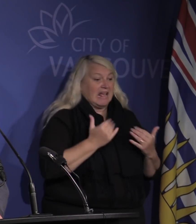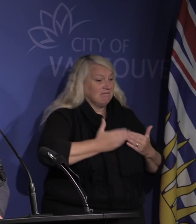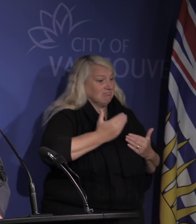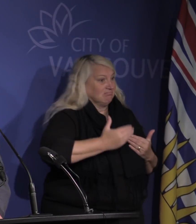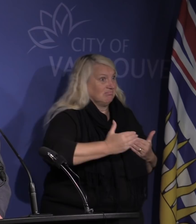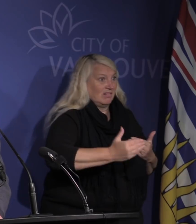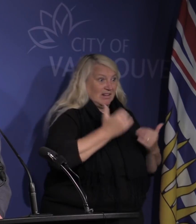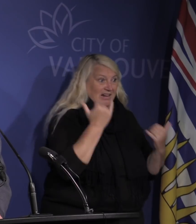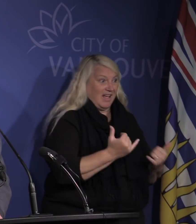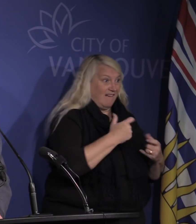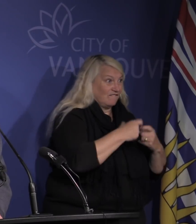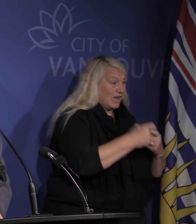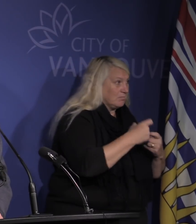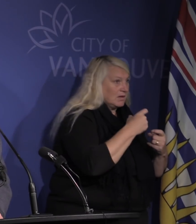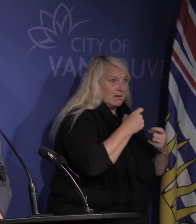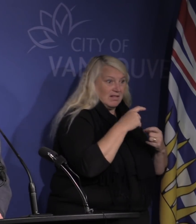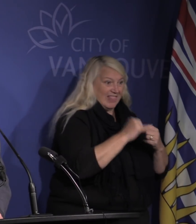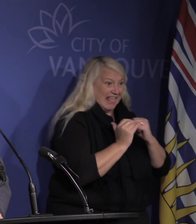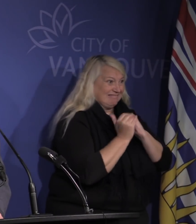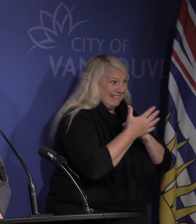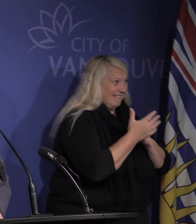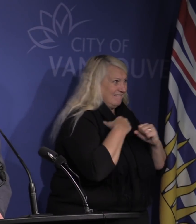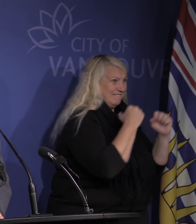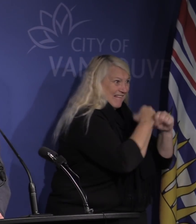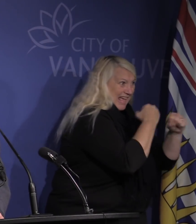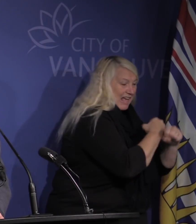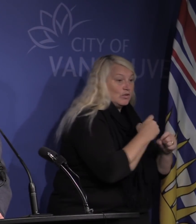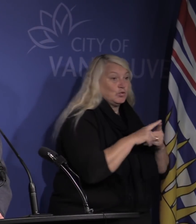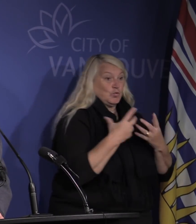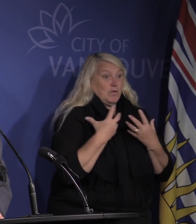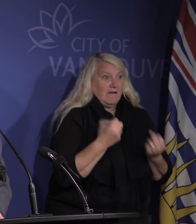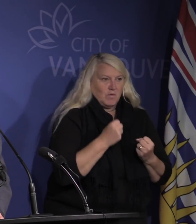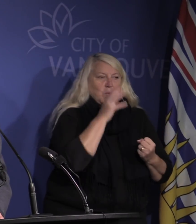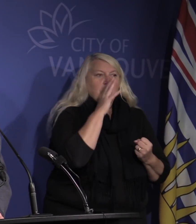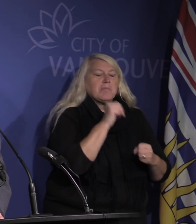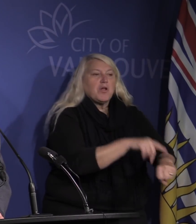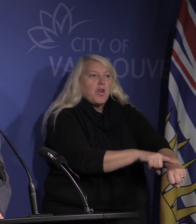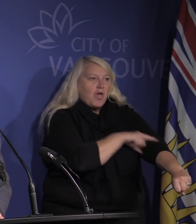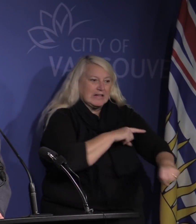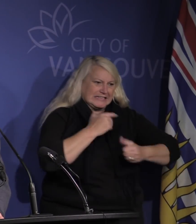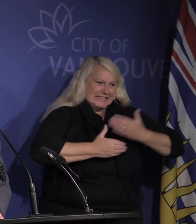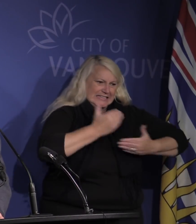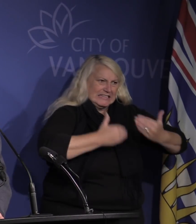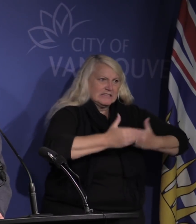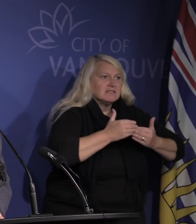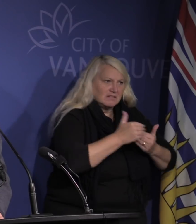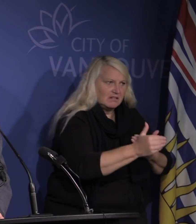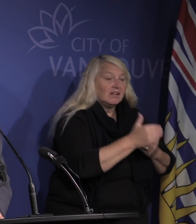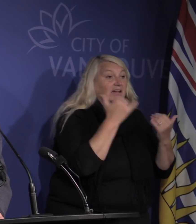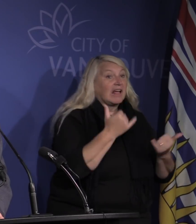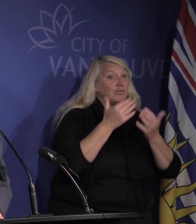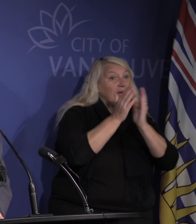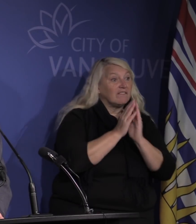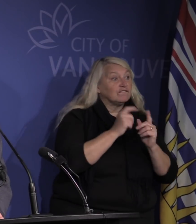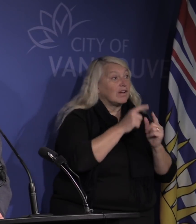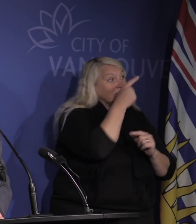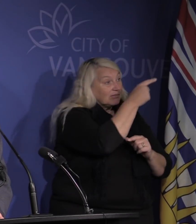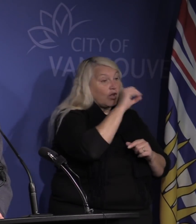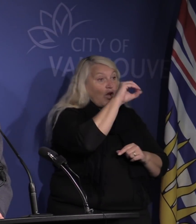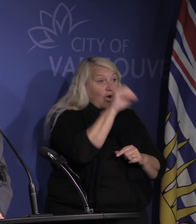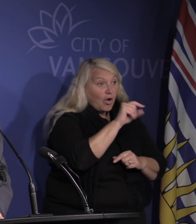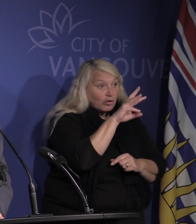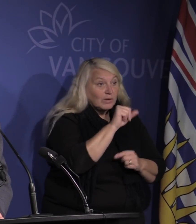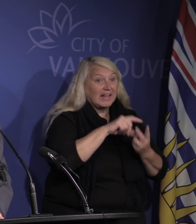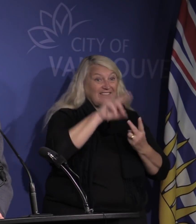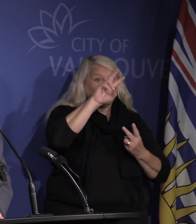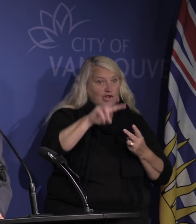we transition from fighting the pandemic towards recovery and getting our economy moving again. These requests from aid to Ottawa and Victoria